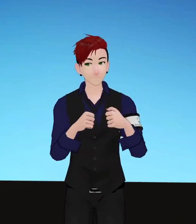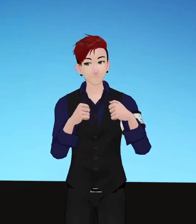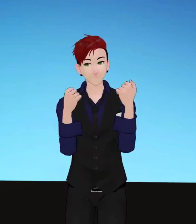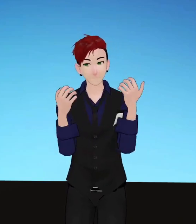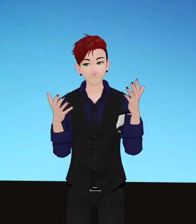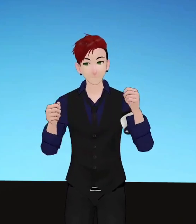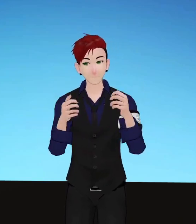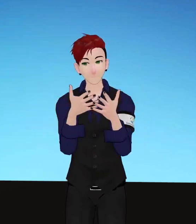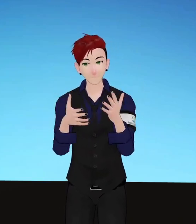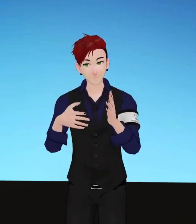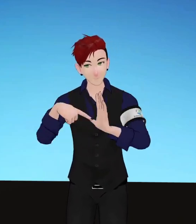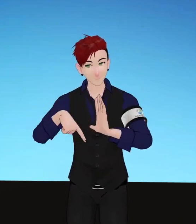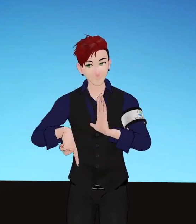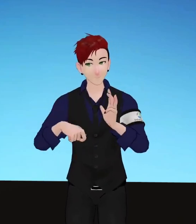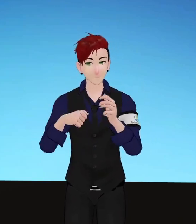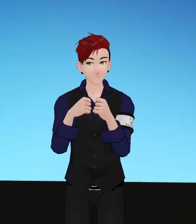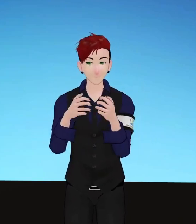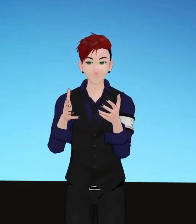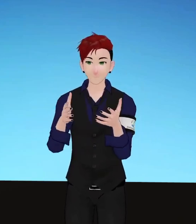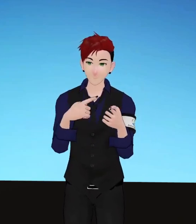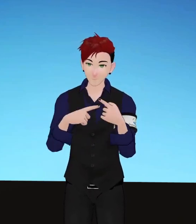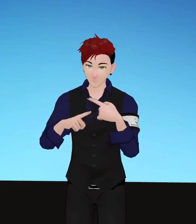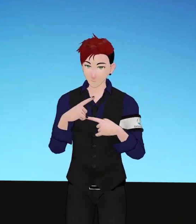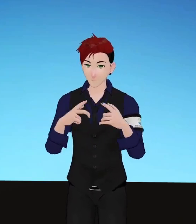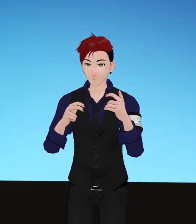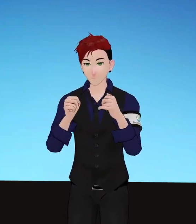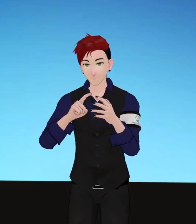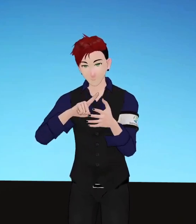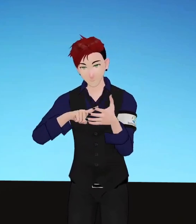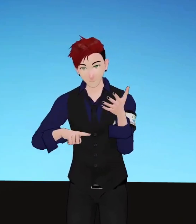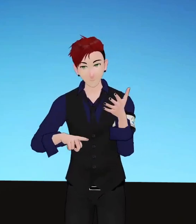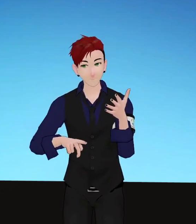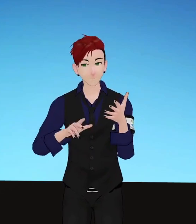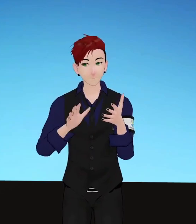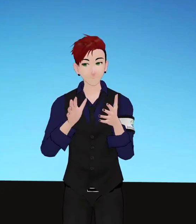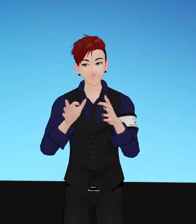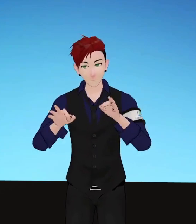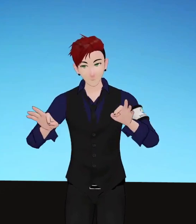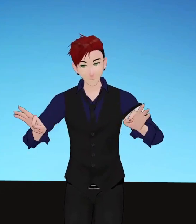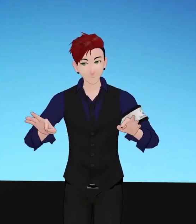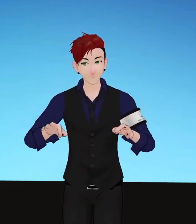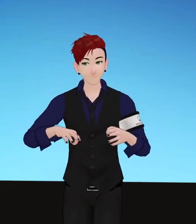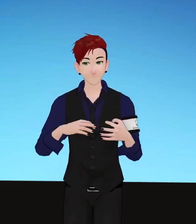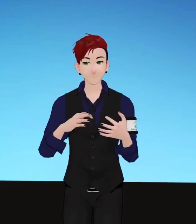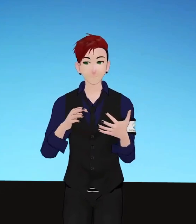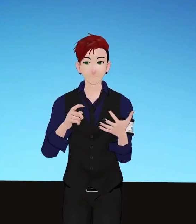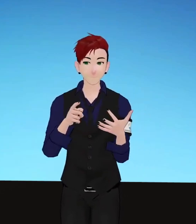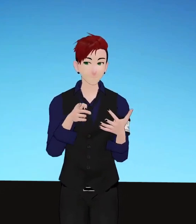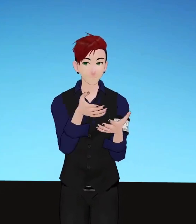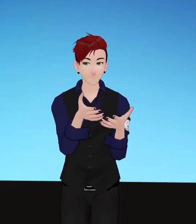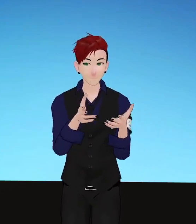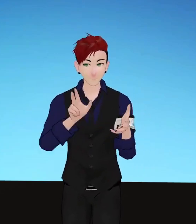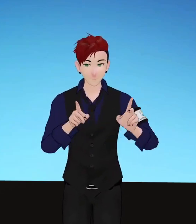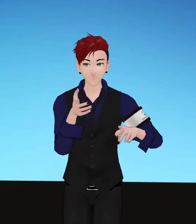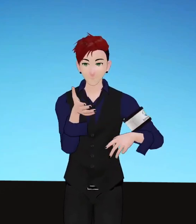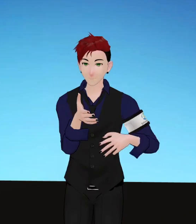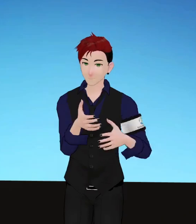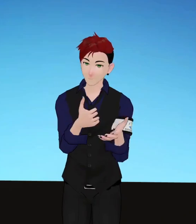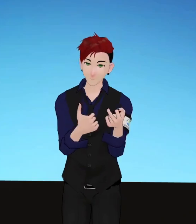with all the aspects and facets of ASL and other sign languages. But these deaf events are